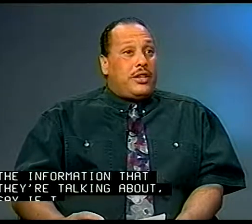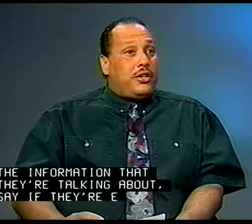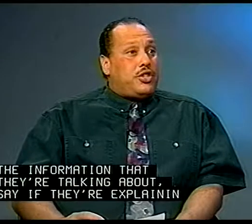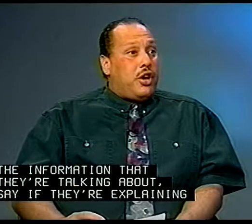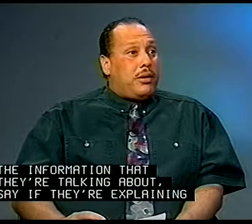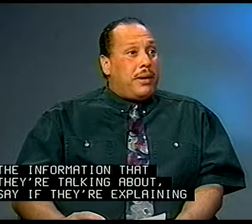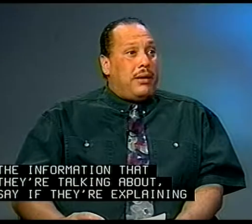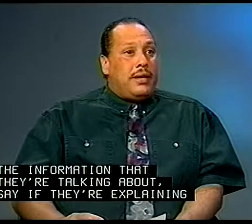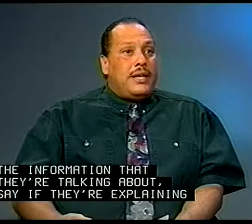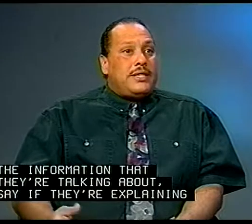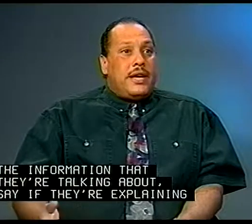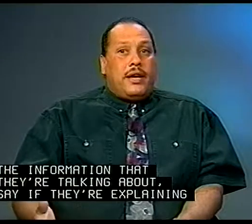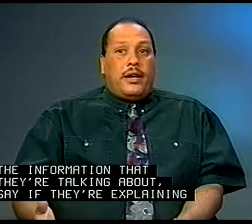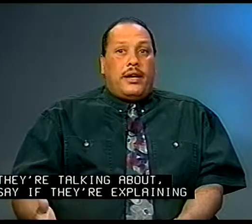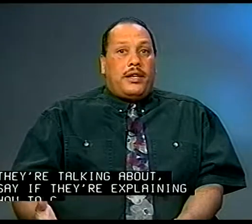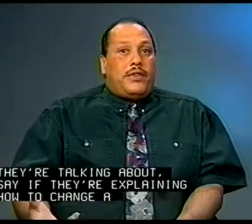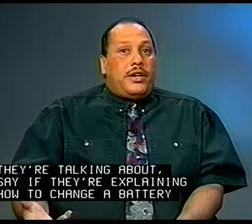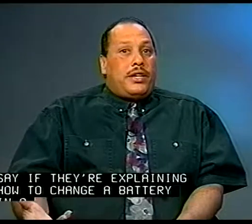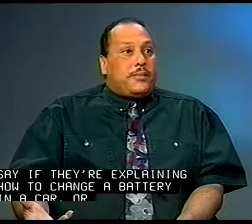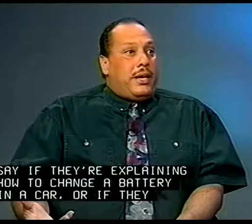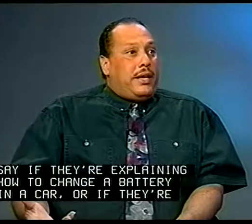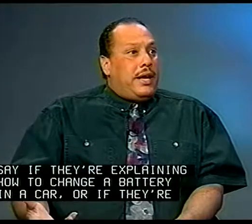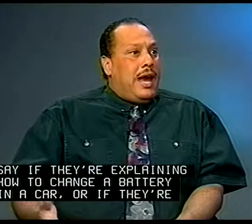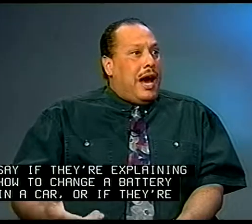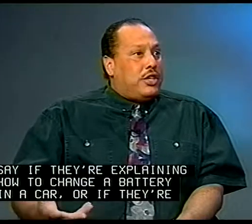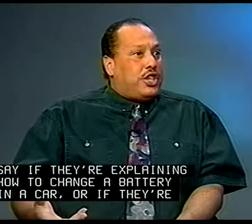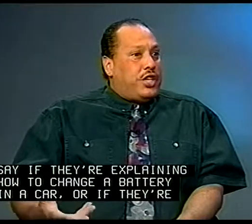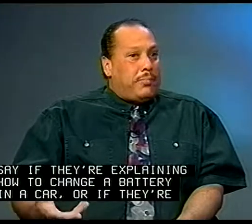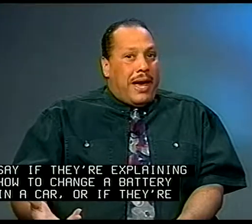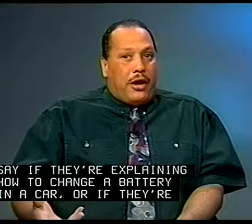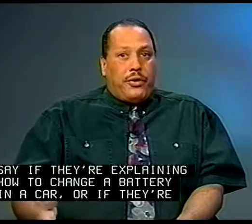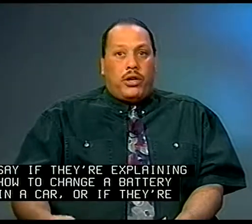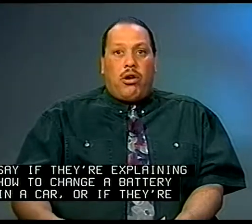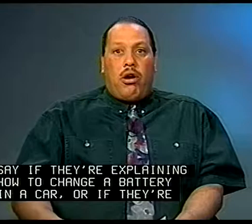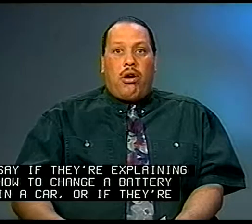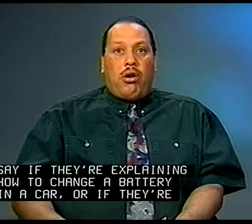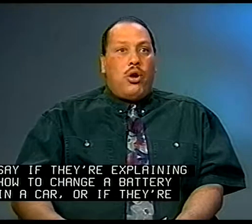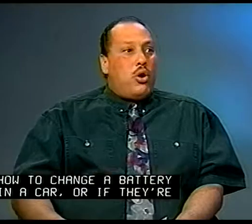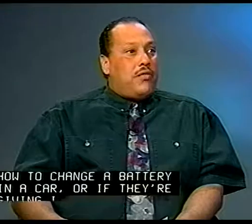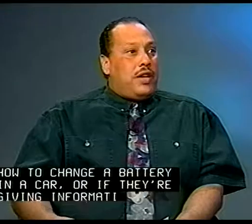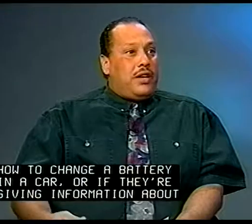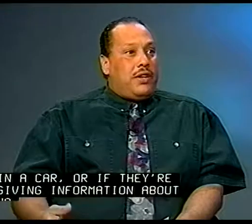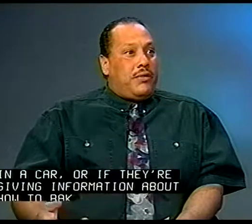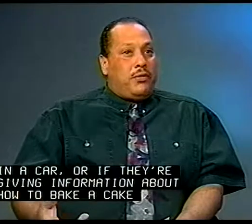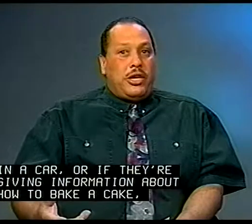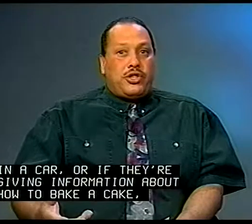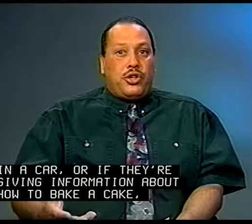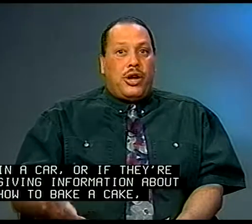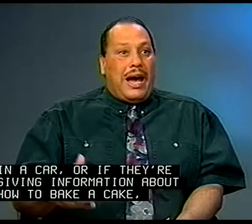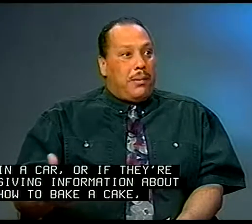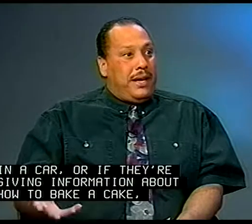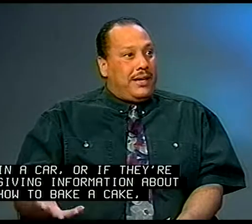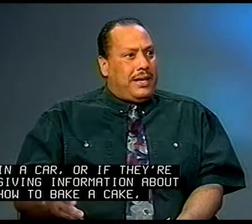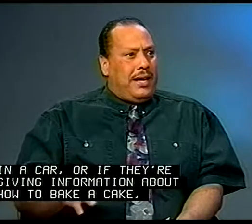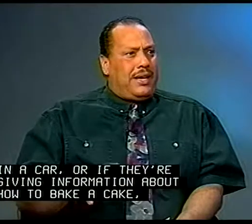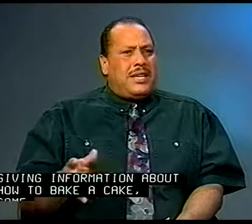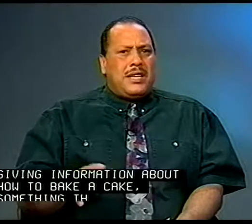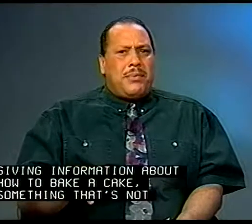they're talking about, say, if they're explaining how to change a battery in a car, or if they're giving information on how to bake a cake, something